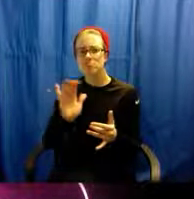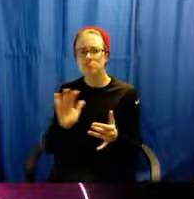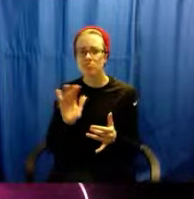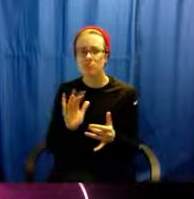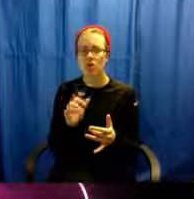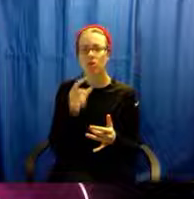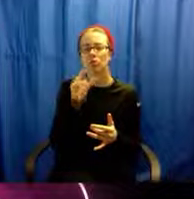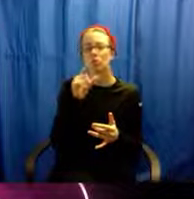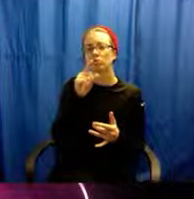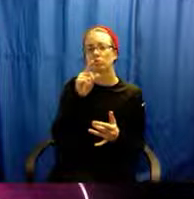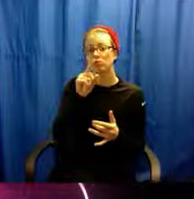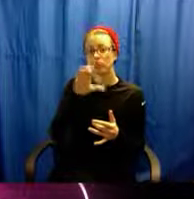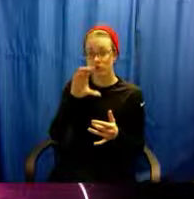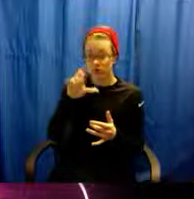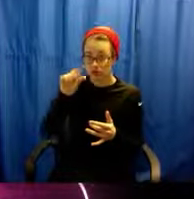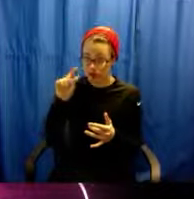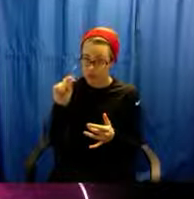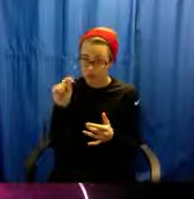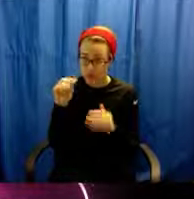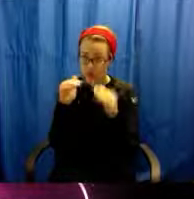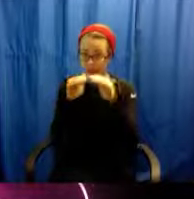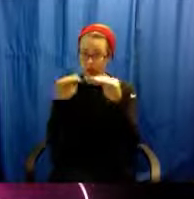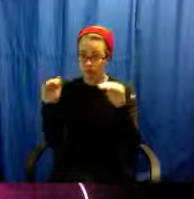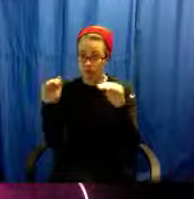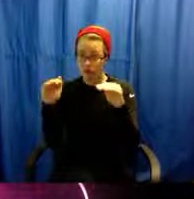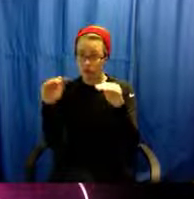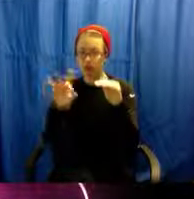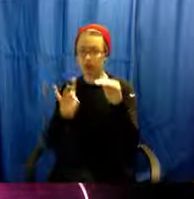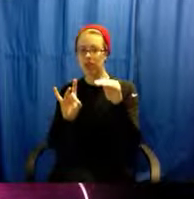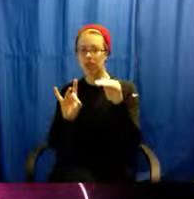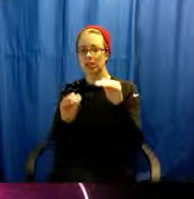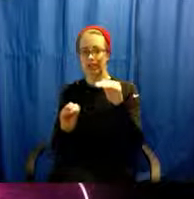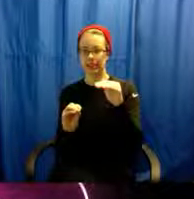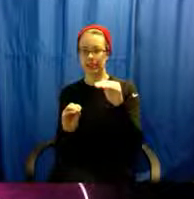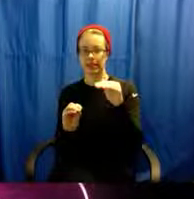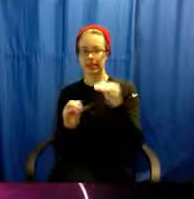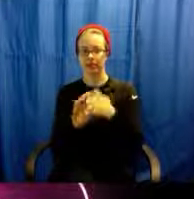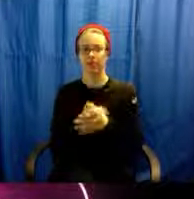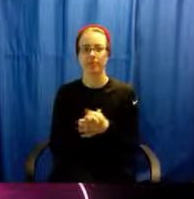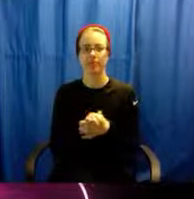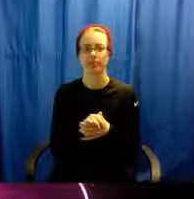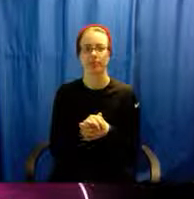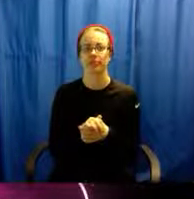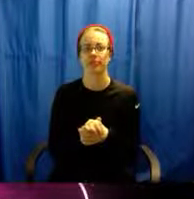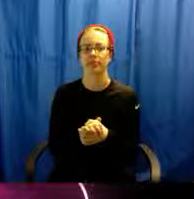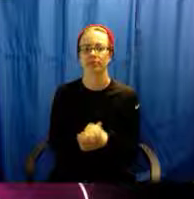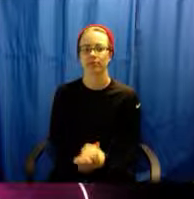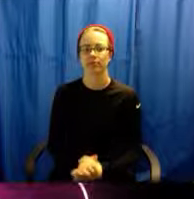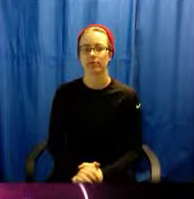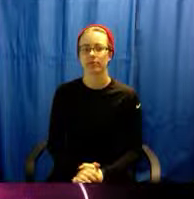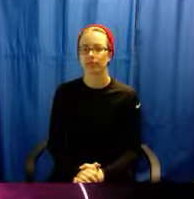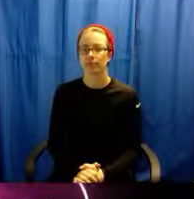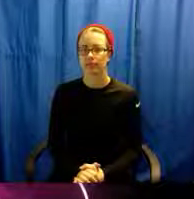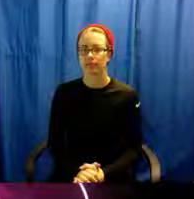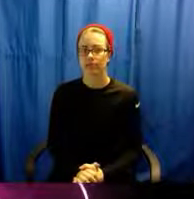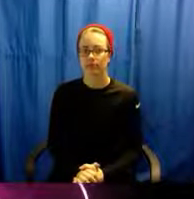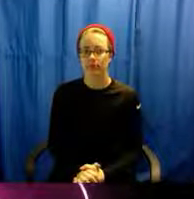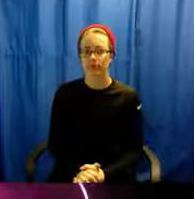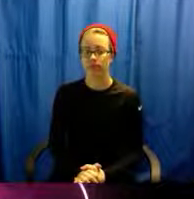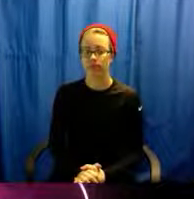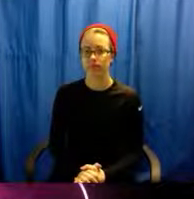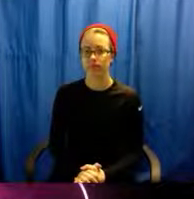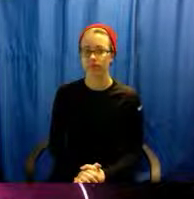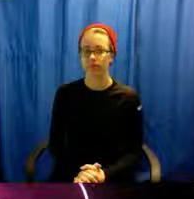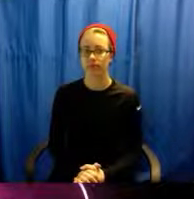represents systolic pressure and the denominator 80 represents diastolic pressure. During the systolic, when